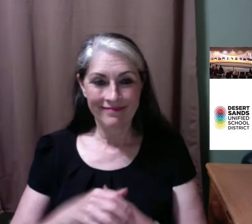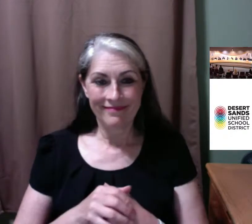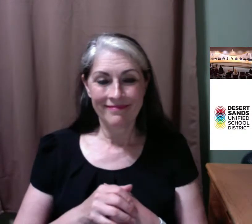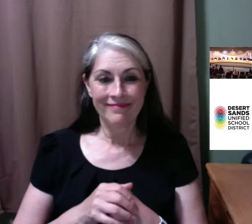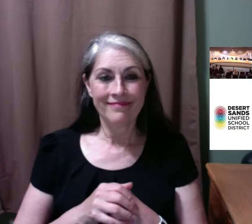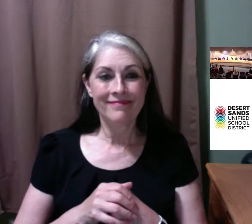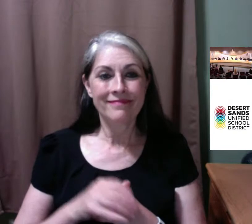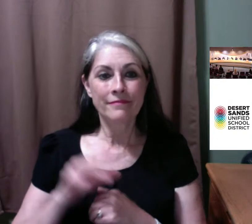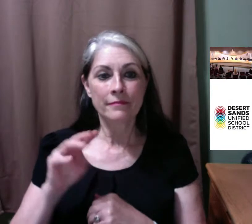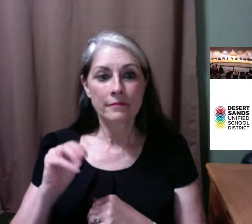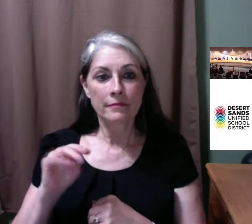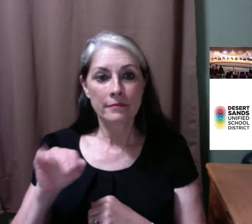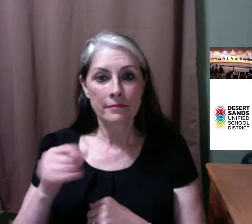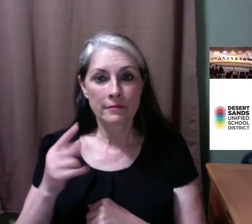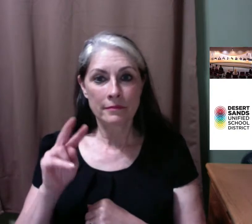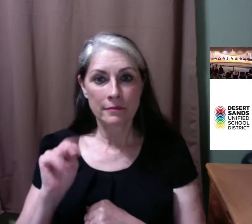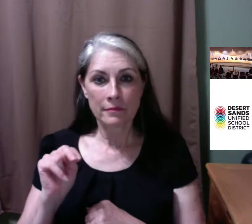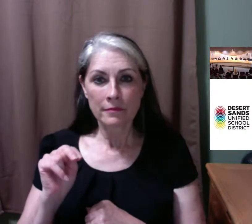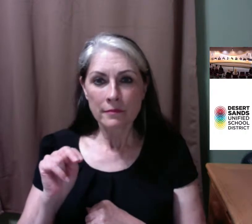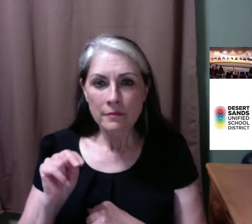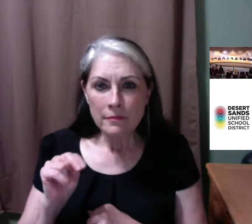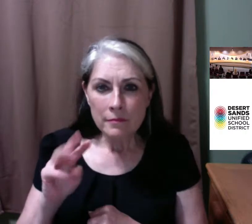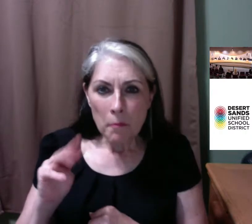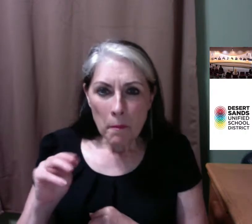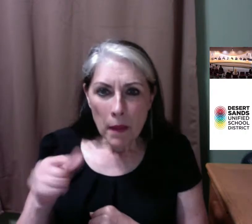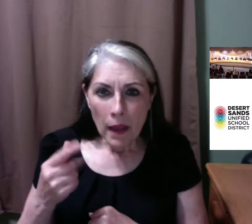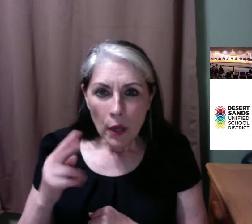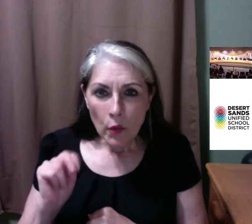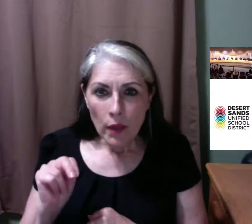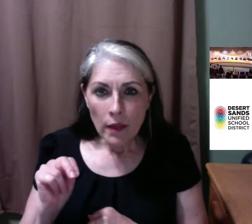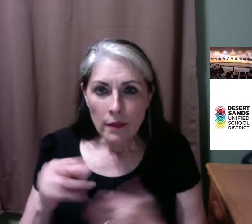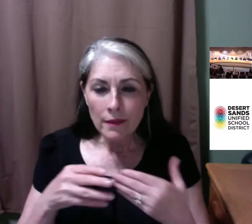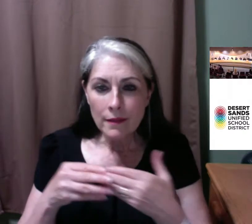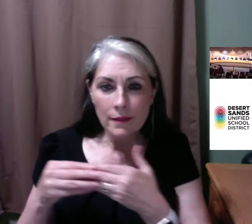Education Project Facilitator, to the podium. Trisha.